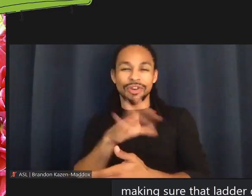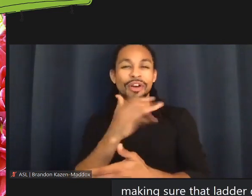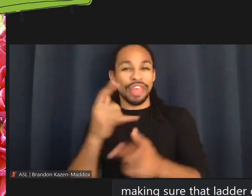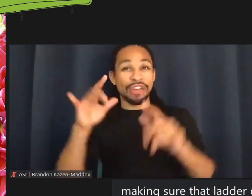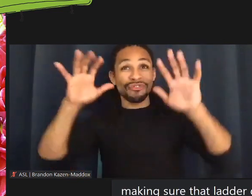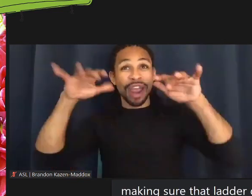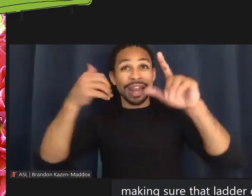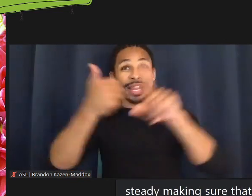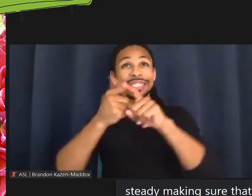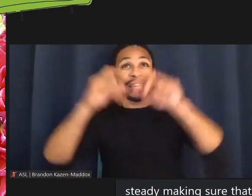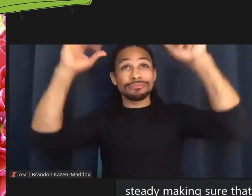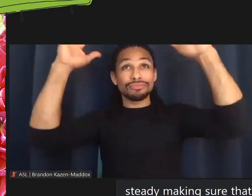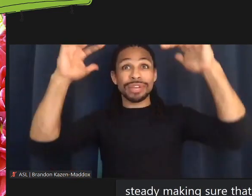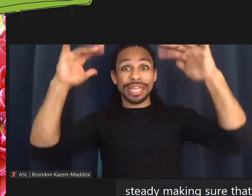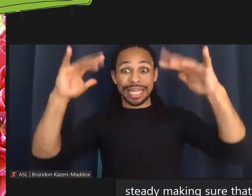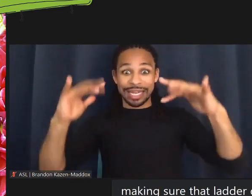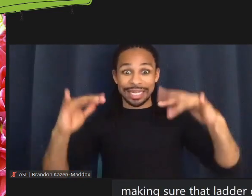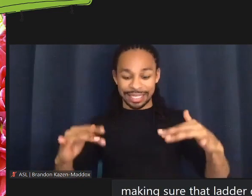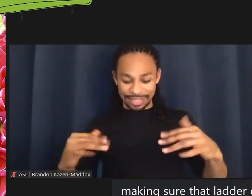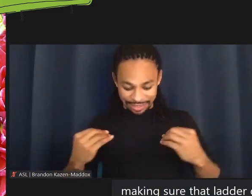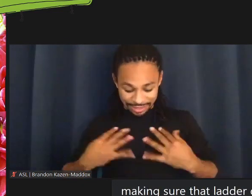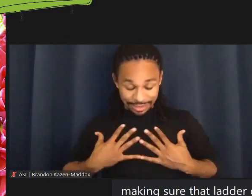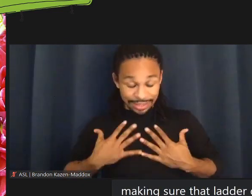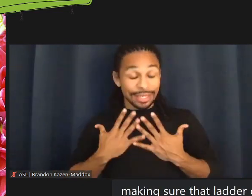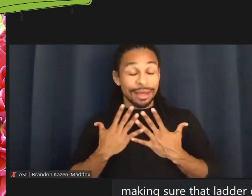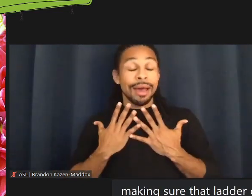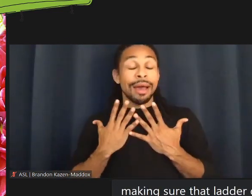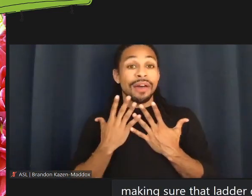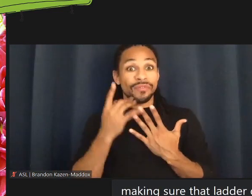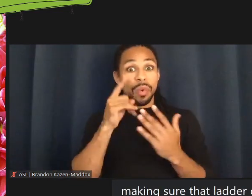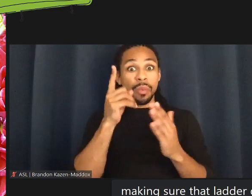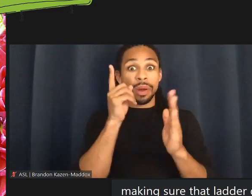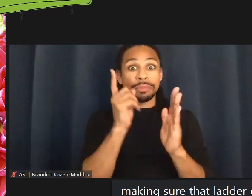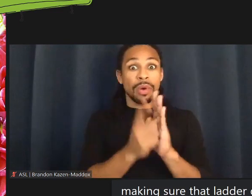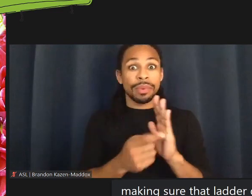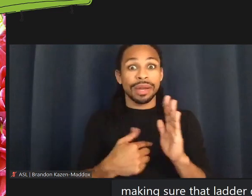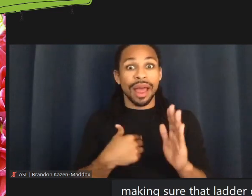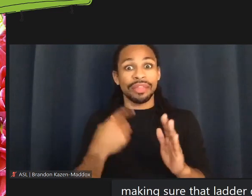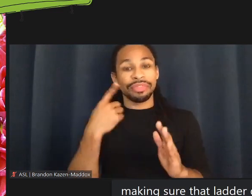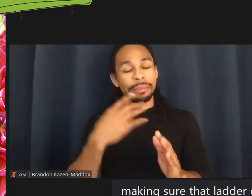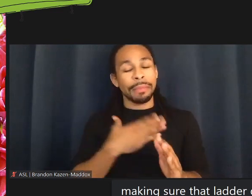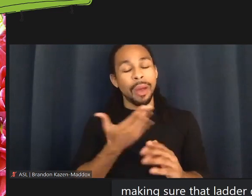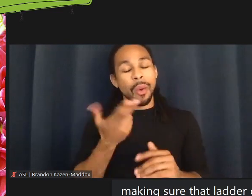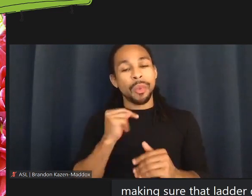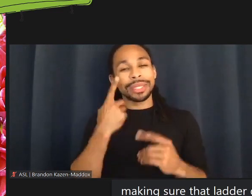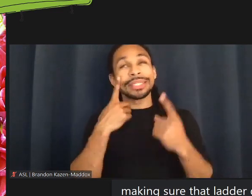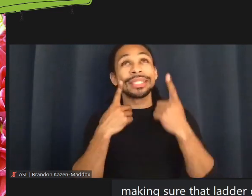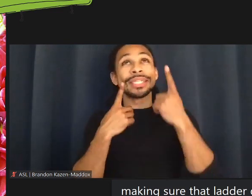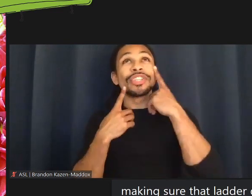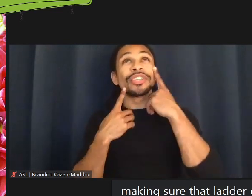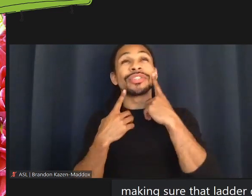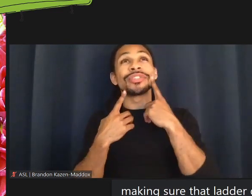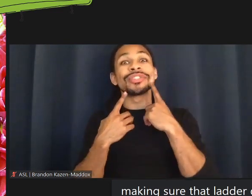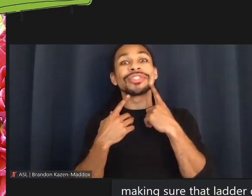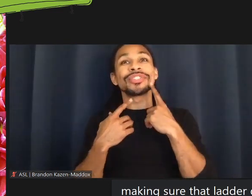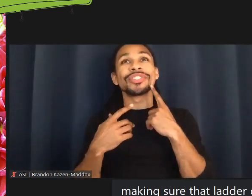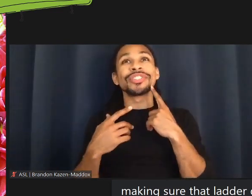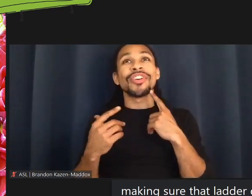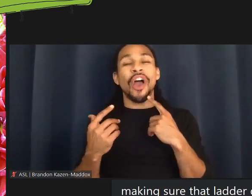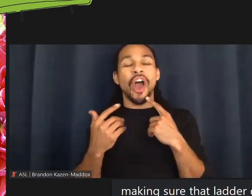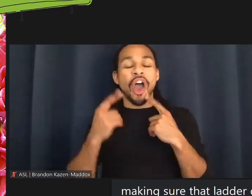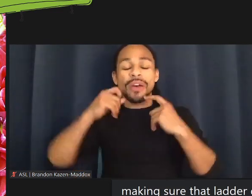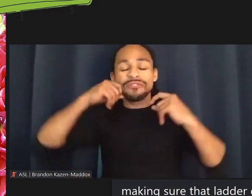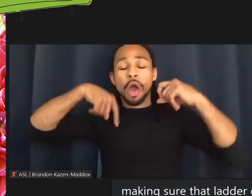a moment, for one infinite instant, I think my own tears are done with down and